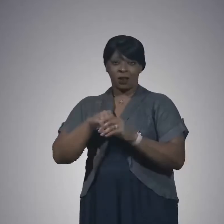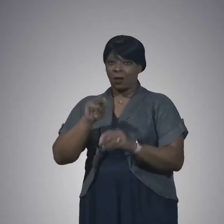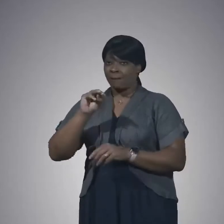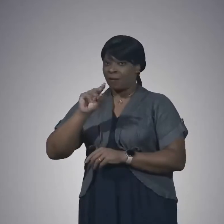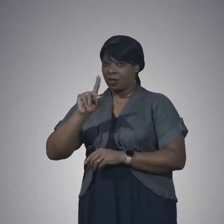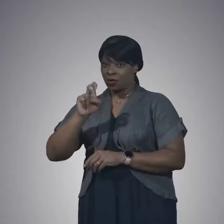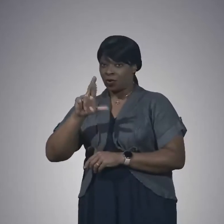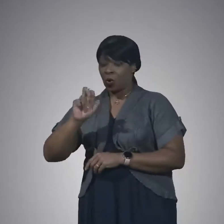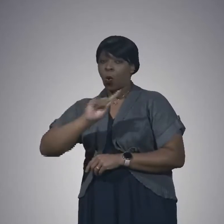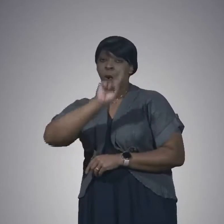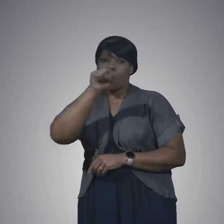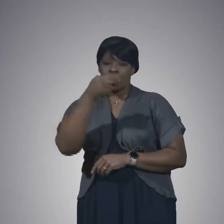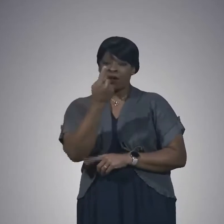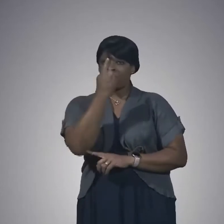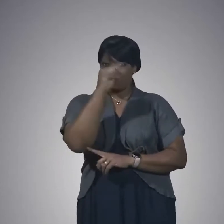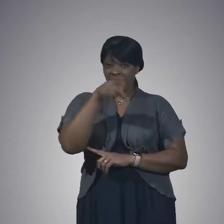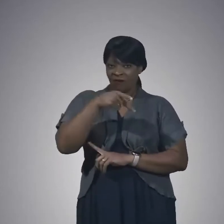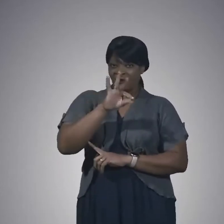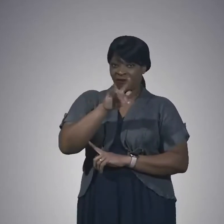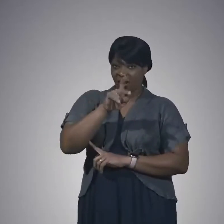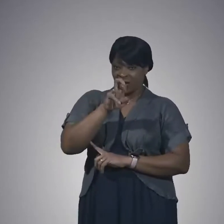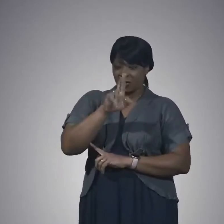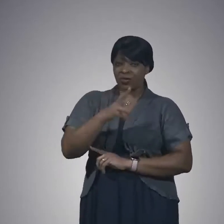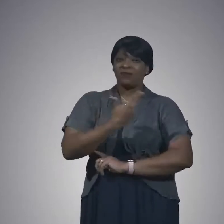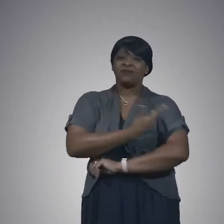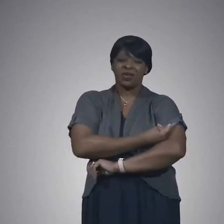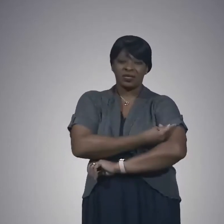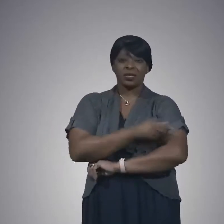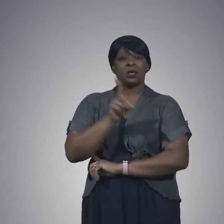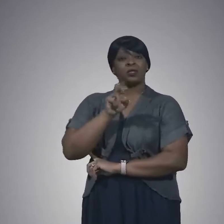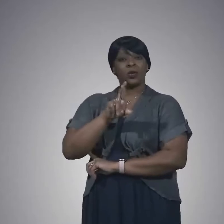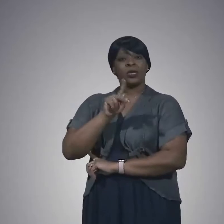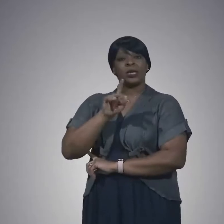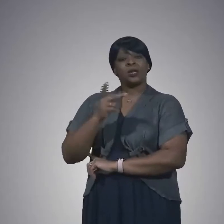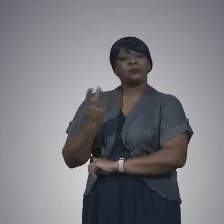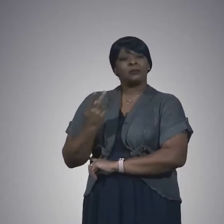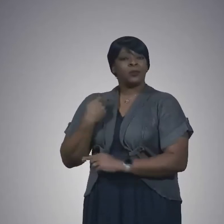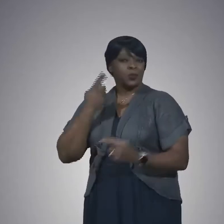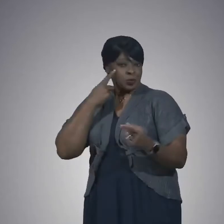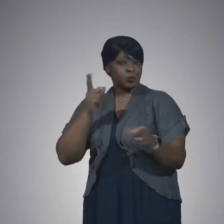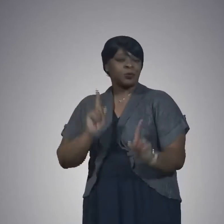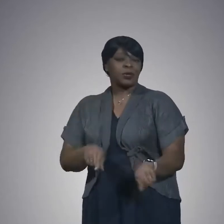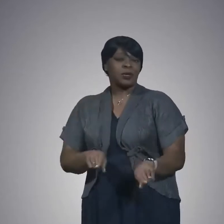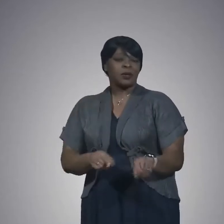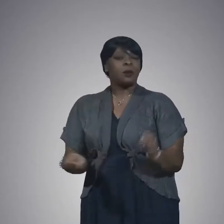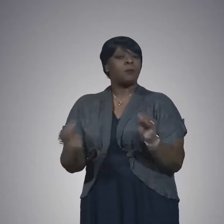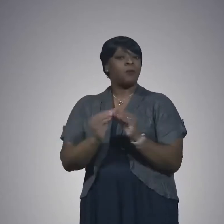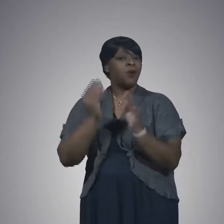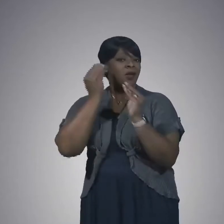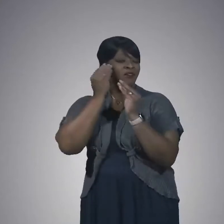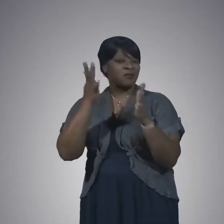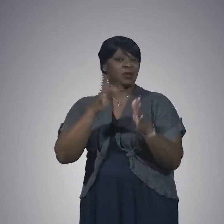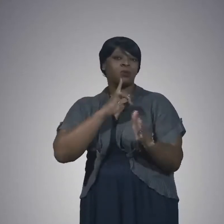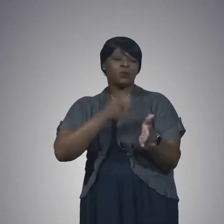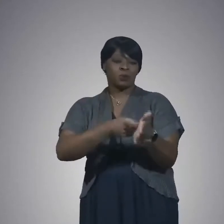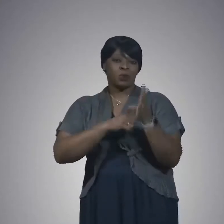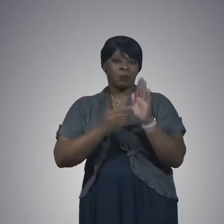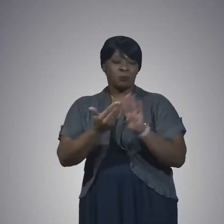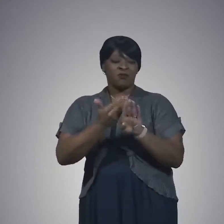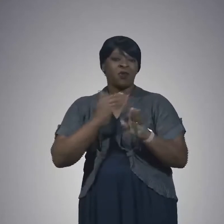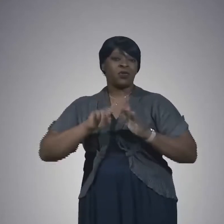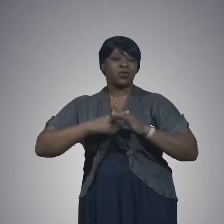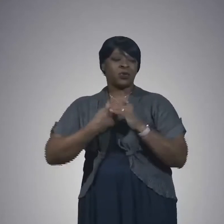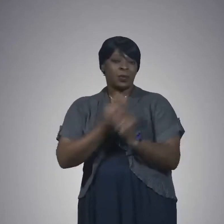only for people who have received Pfizer. Now, Dr. Taylor and I both agree that more information is required before we can